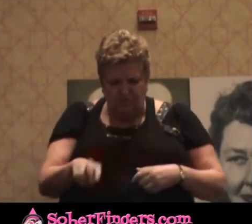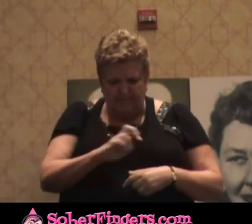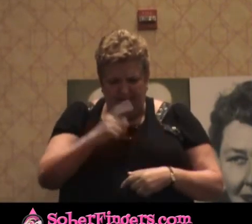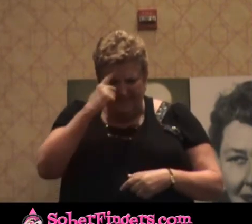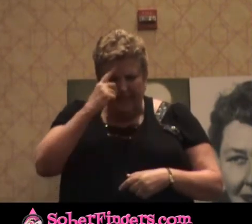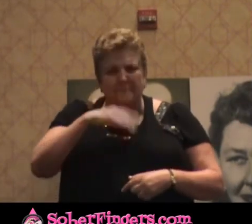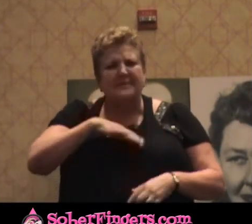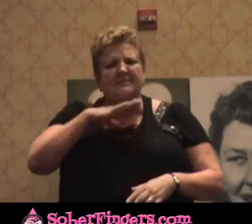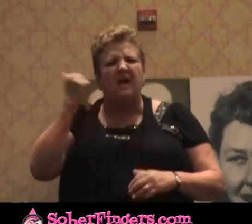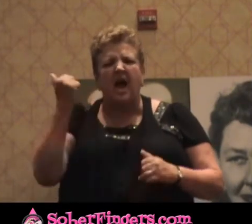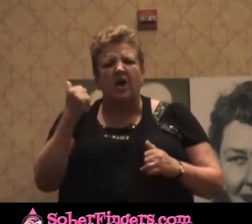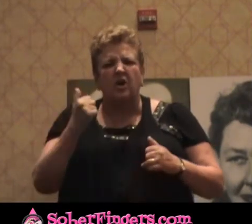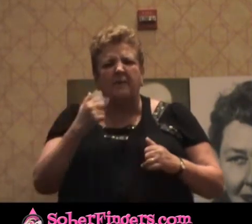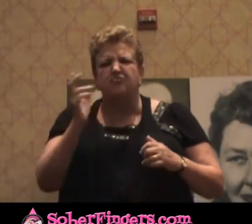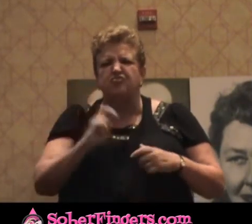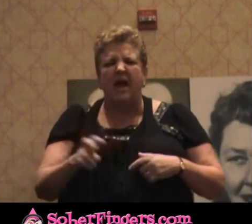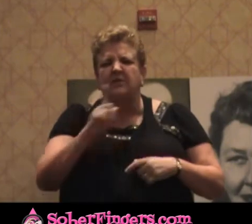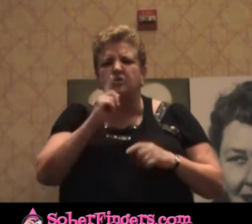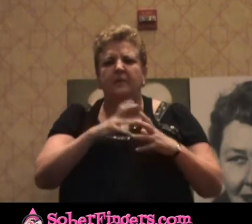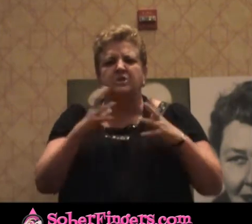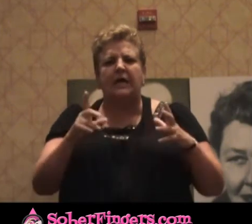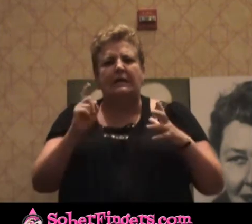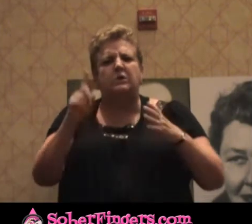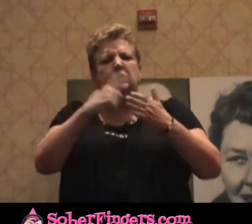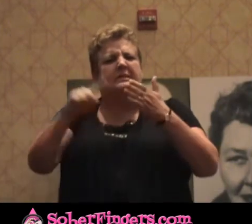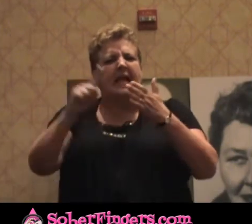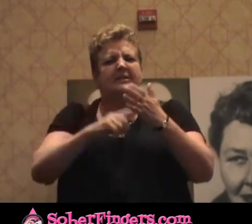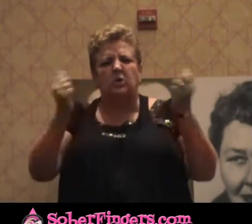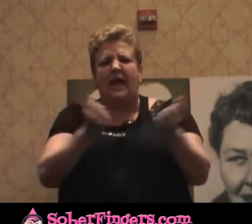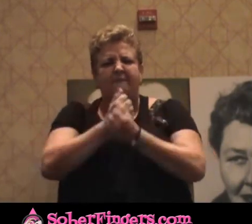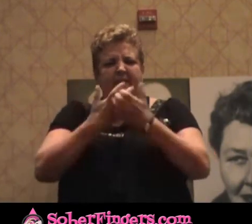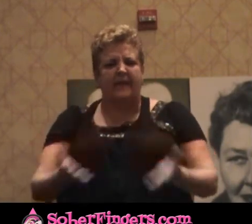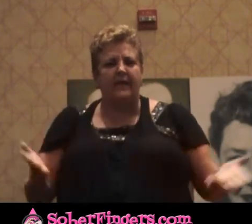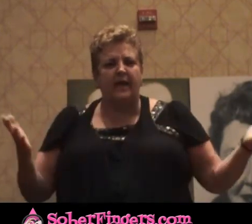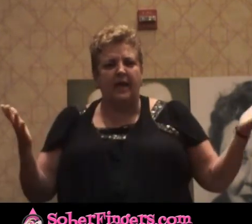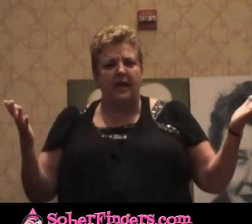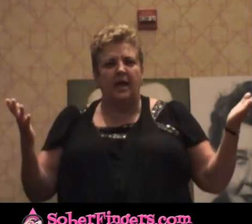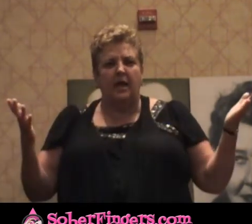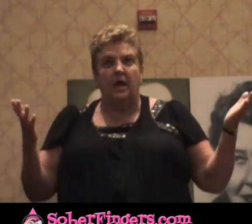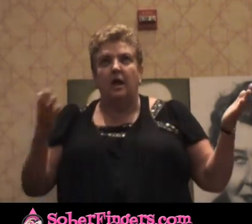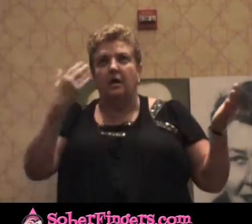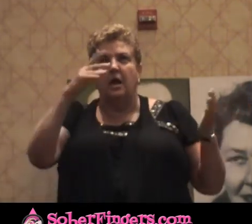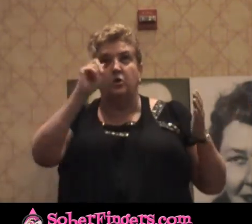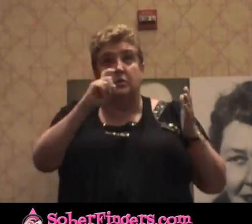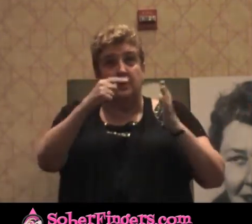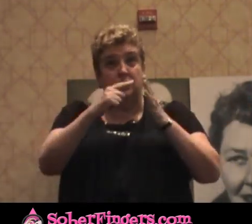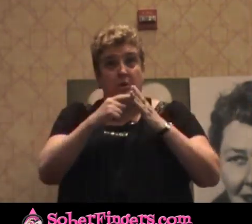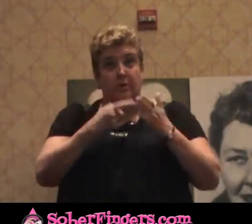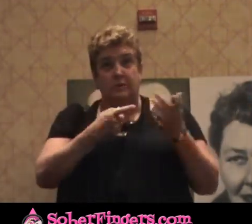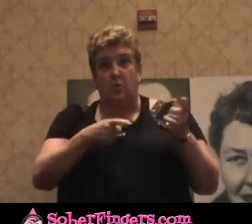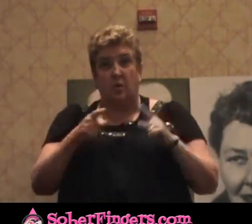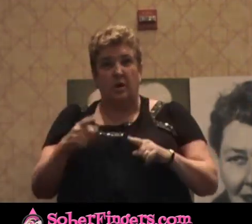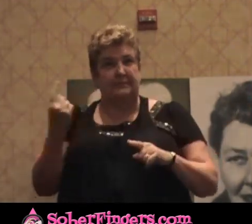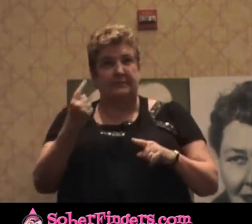been traveling a lot, and I think I just need to cancel everything. And I was like, God, you need to show me what's really going on with me, because something's happening.